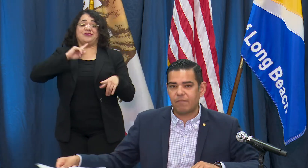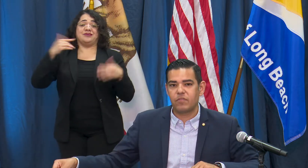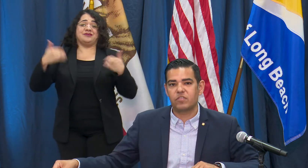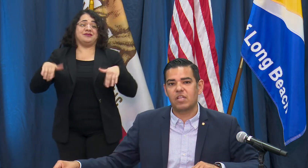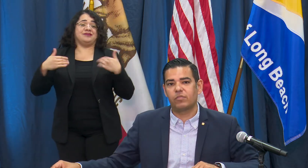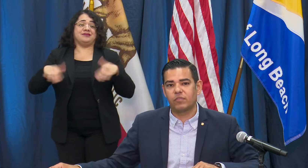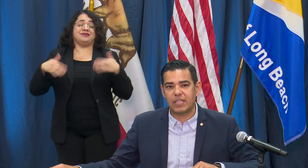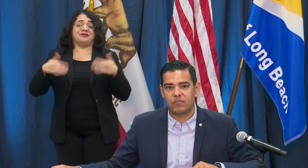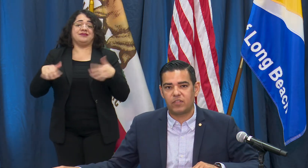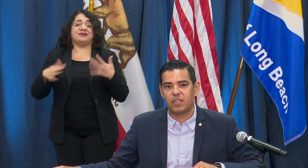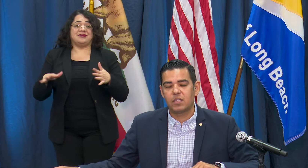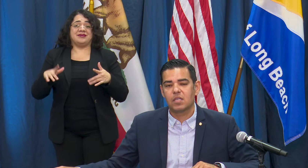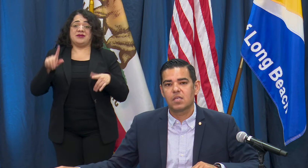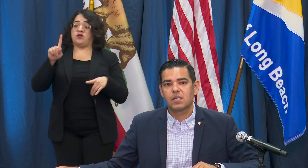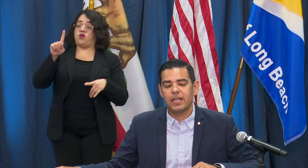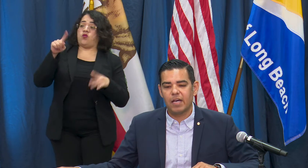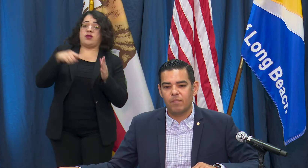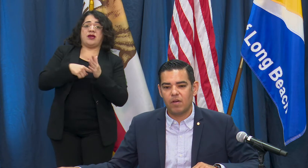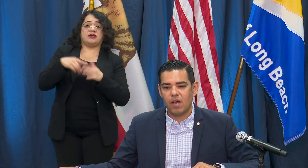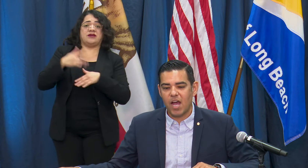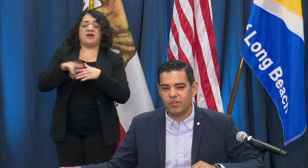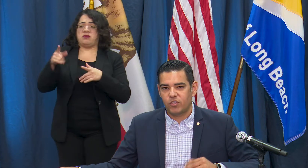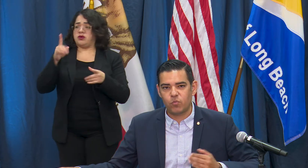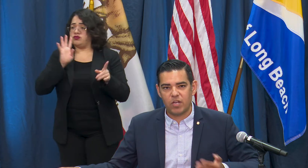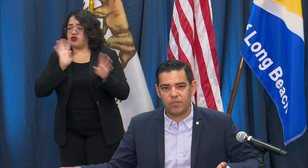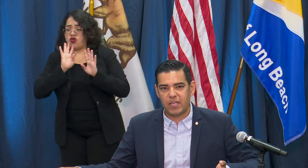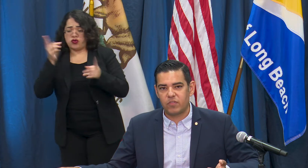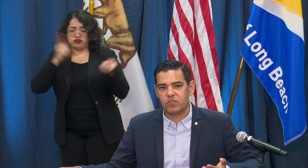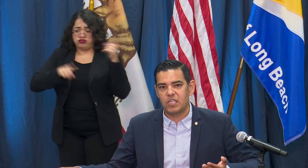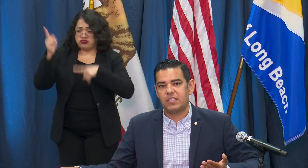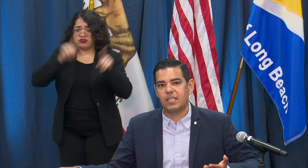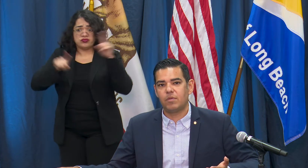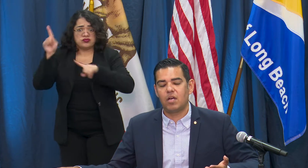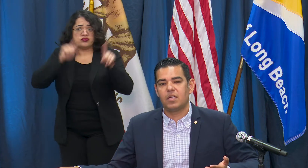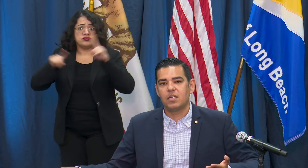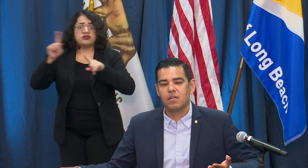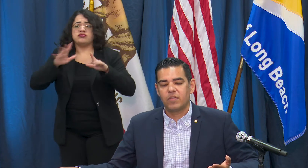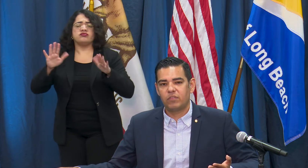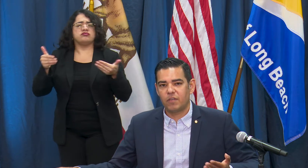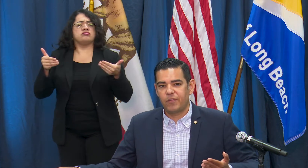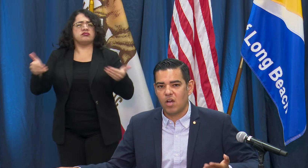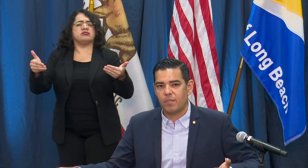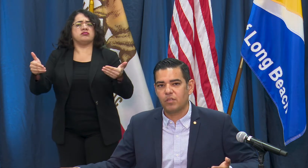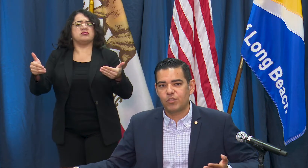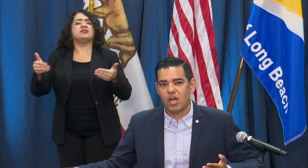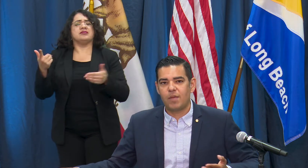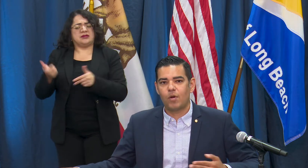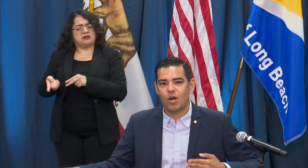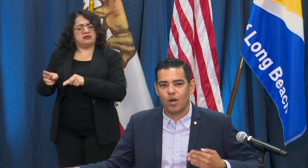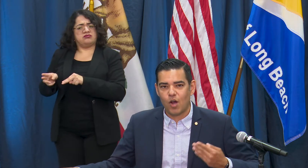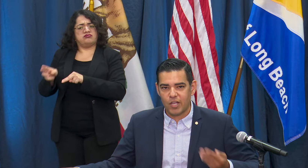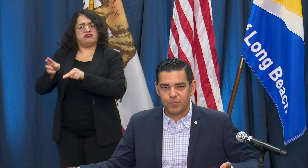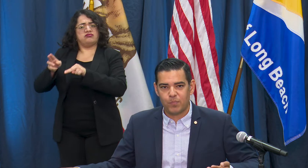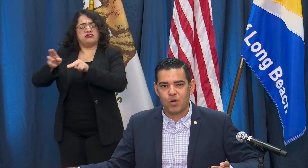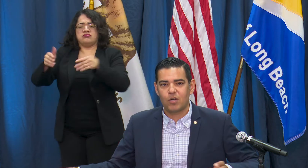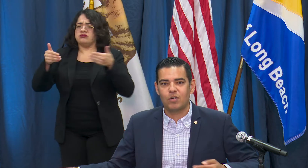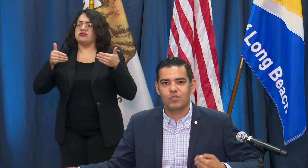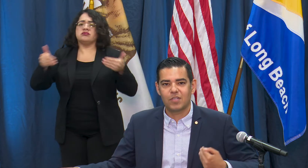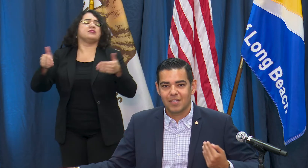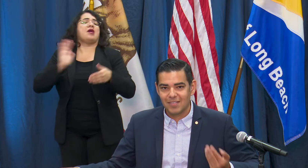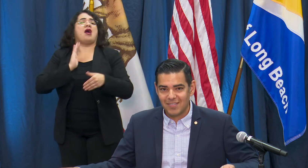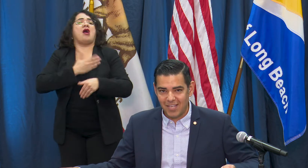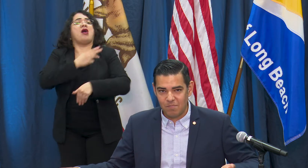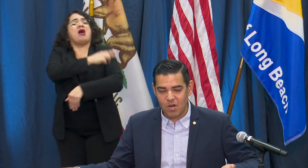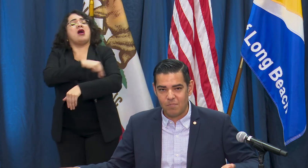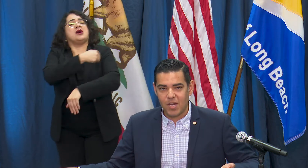to have this level of testing, I just want to thank the city team on. They've done a phenomenal job. Our hospital